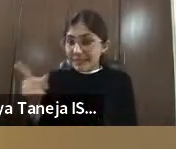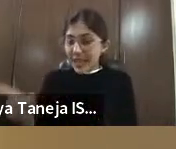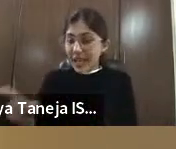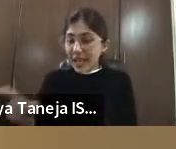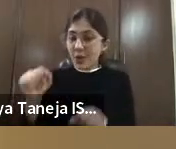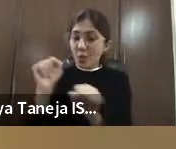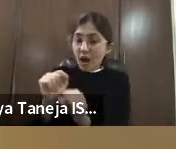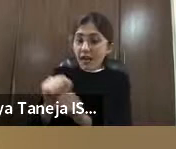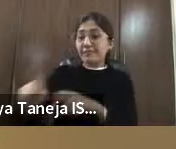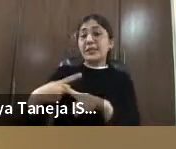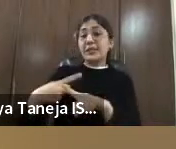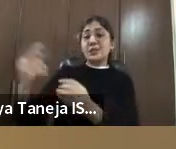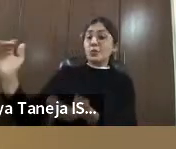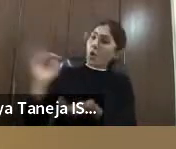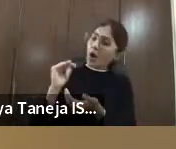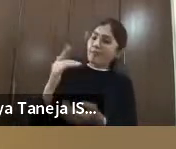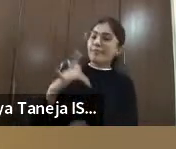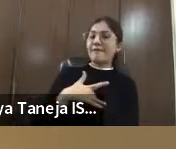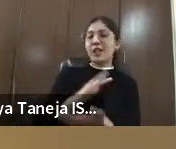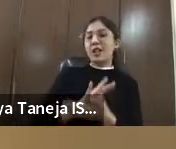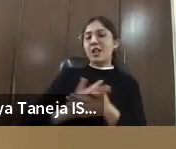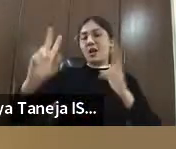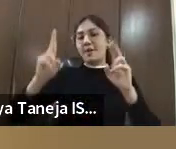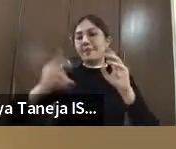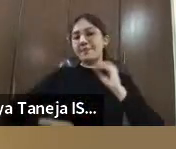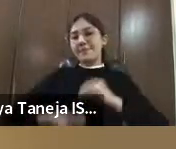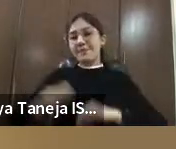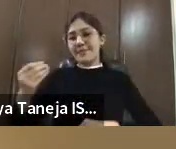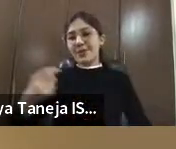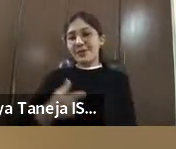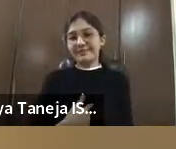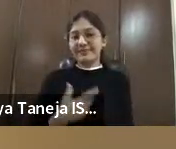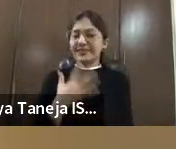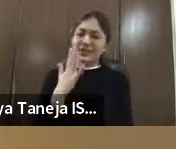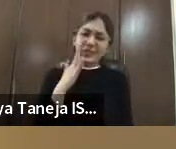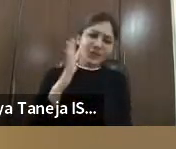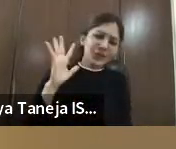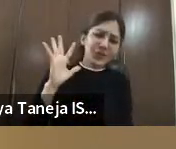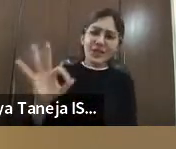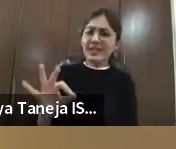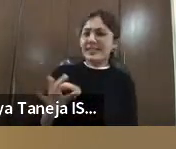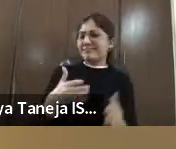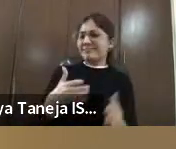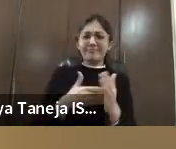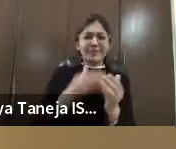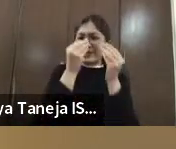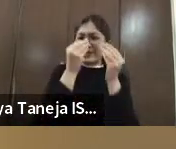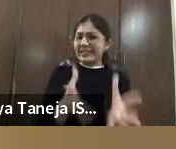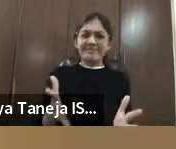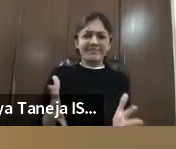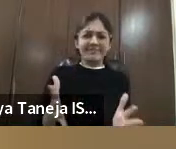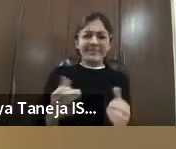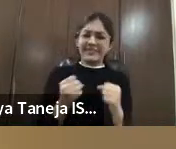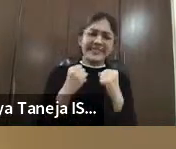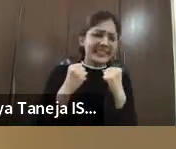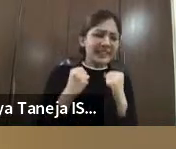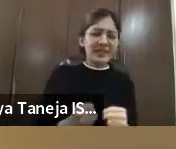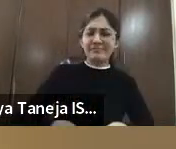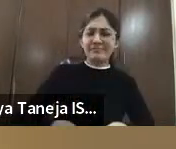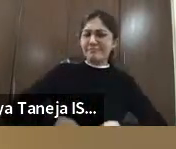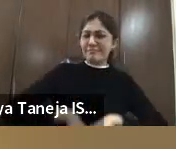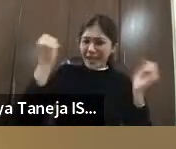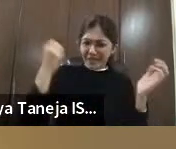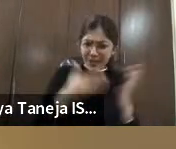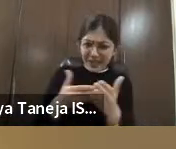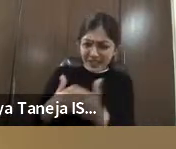me. Because it's really very difficult to break down barriers, shatter